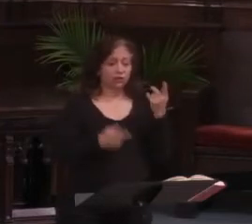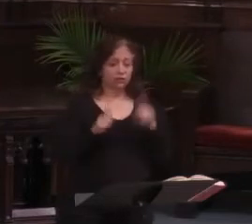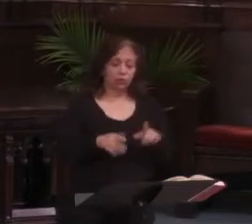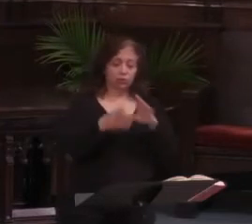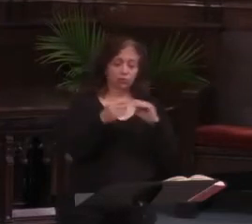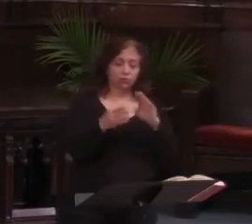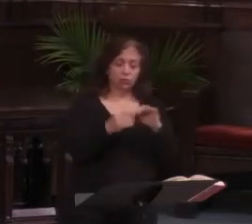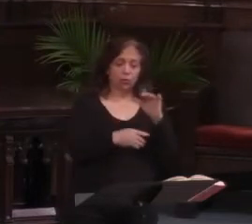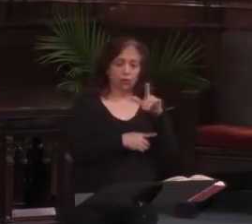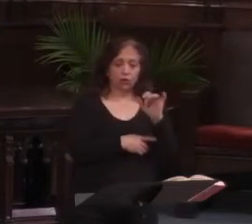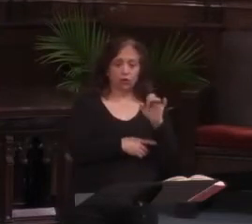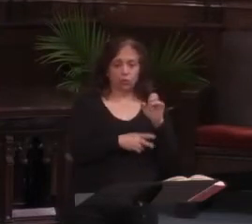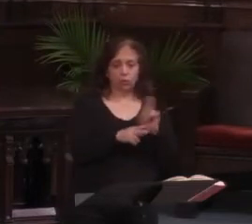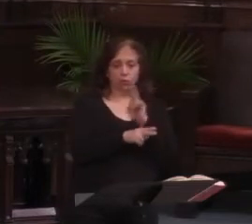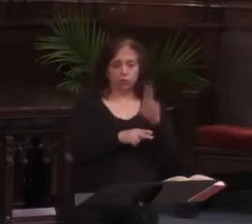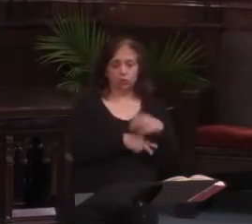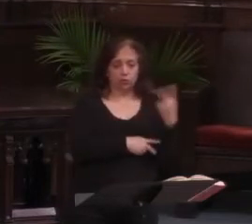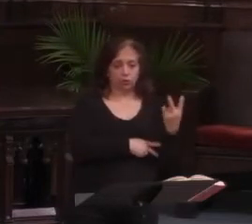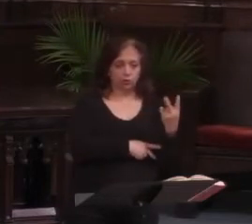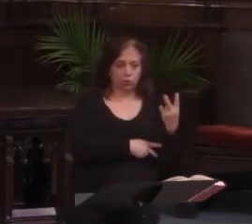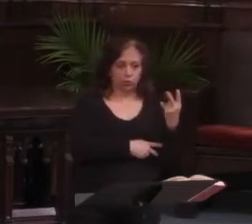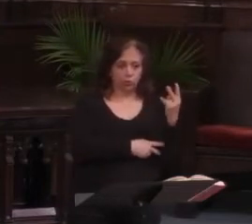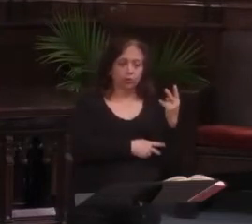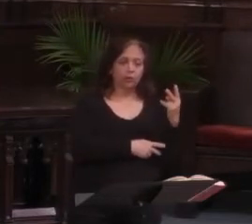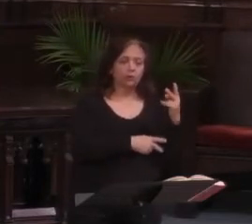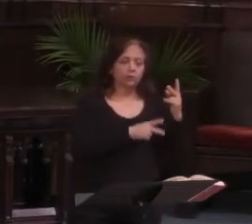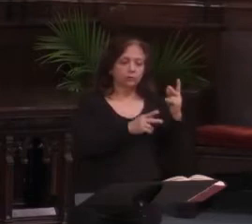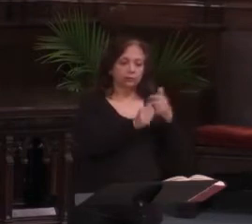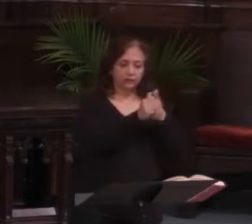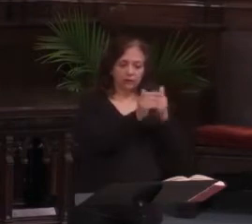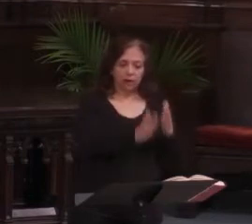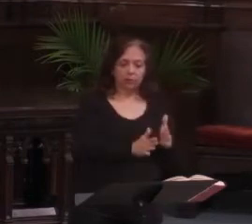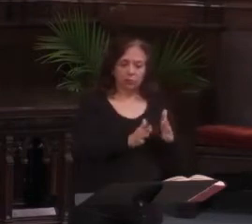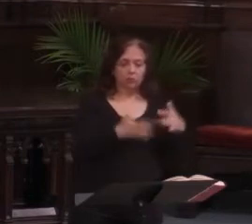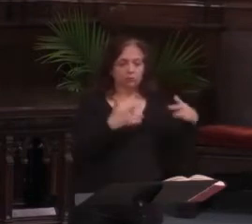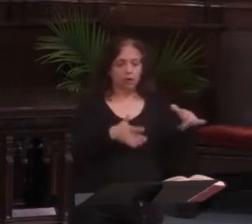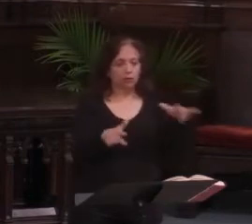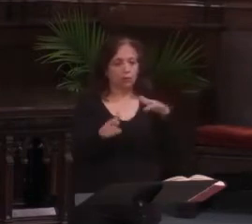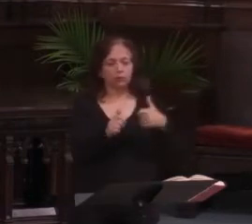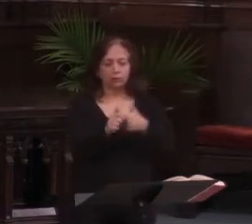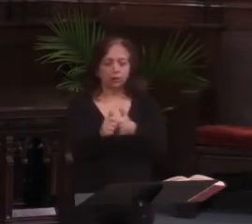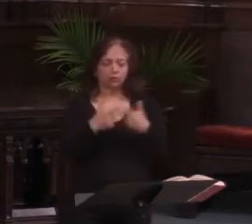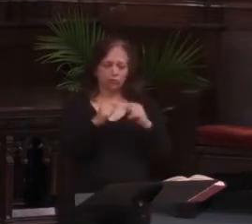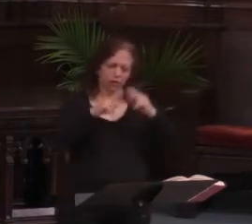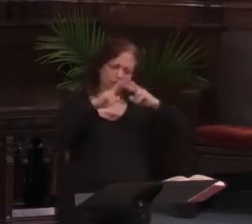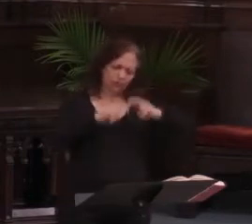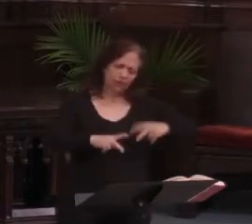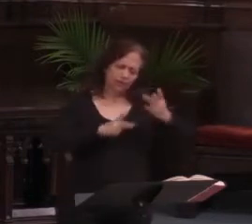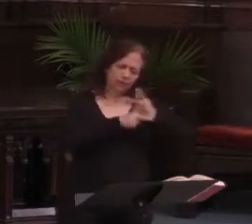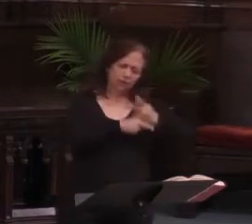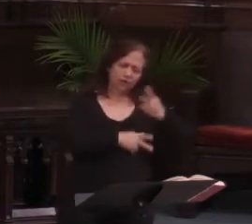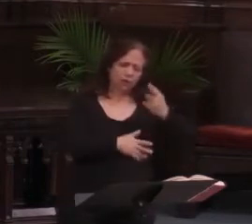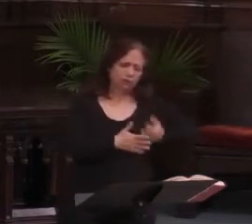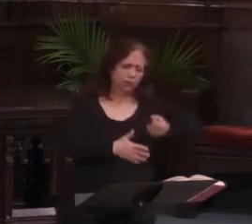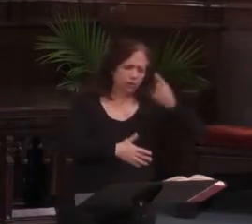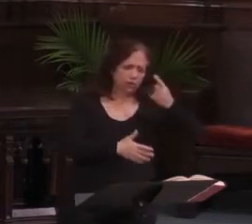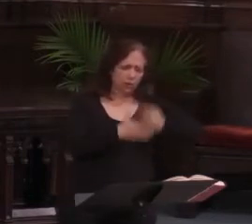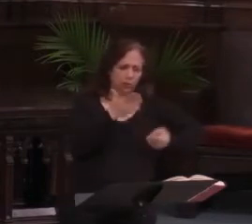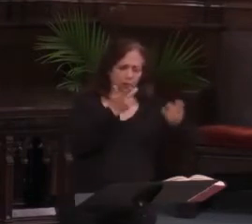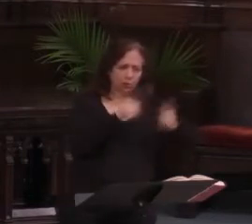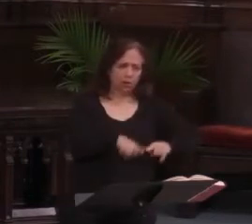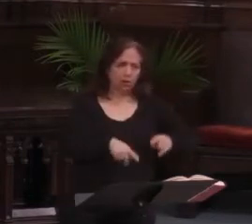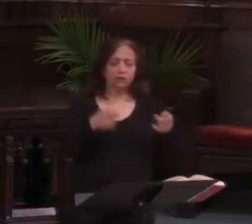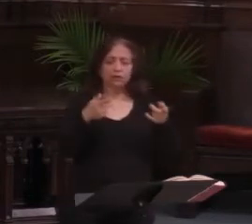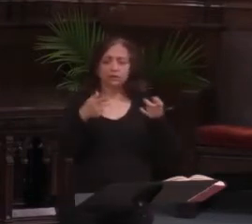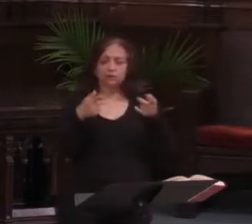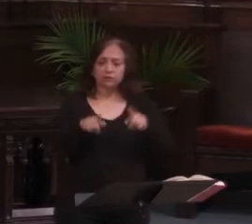traumatic and unexpected events, trying so hard to find answers and to understand, Jesus himself